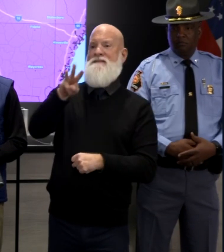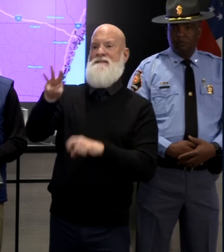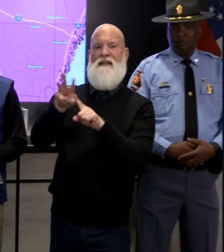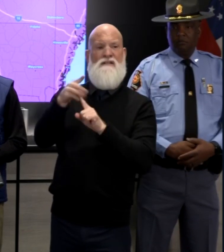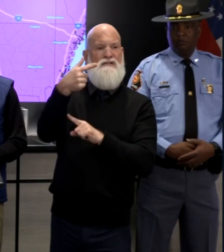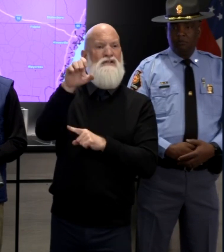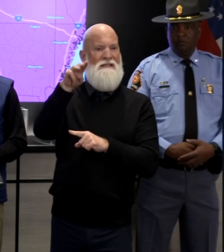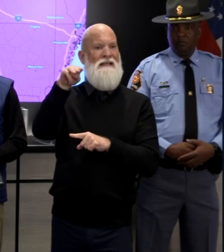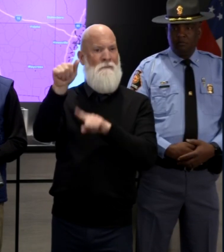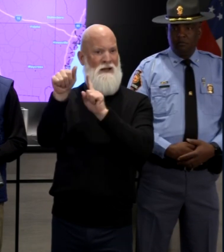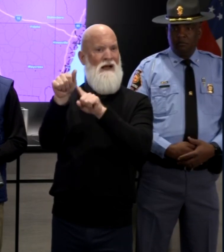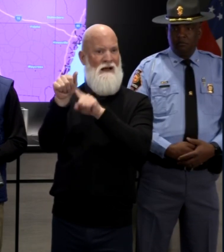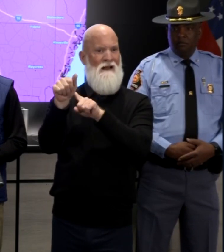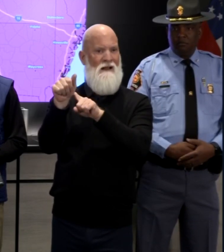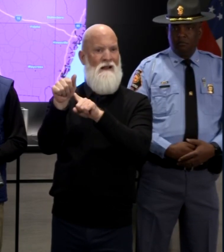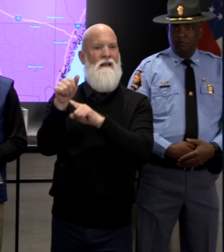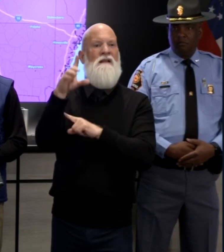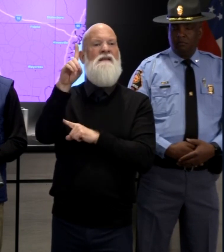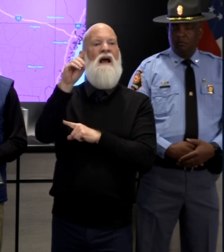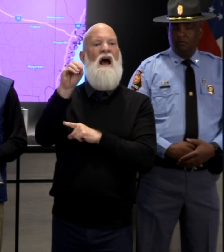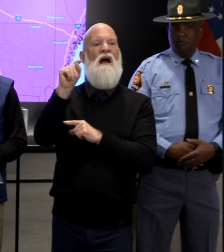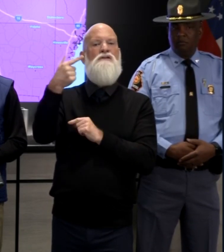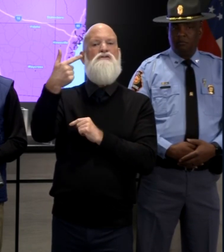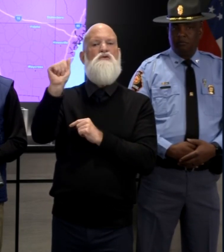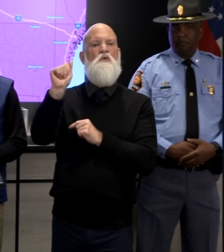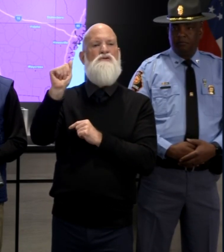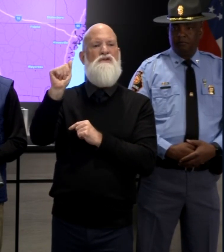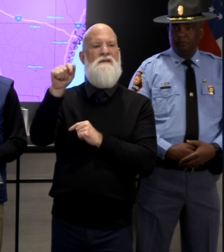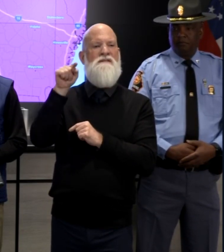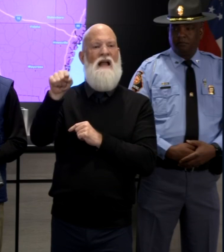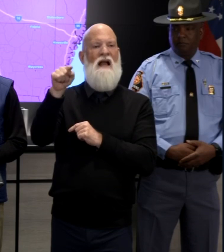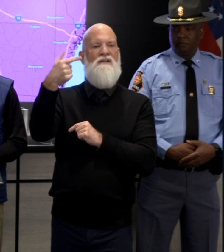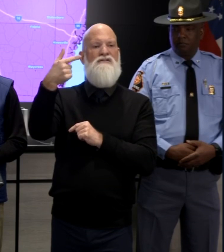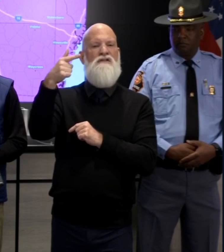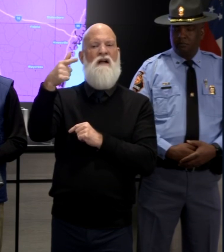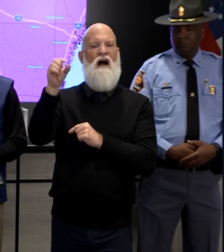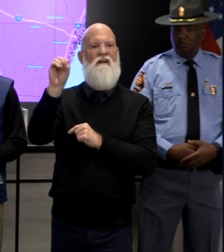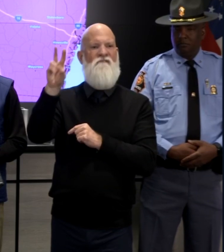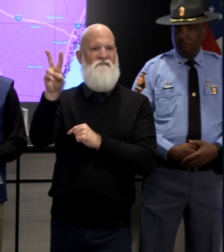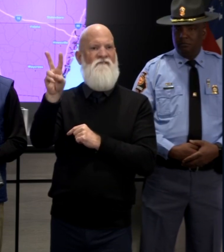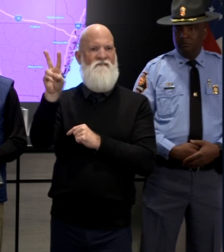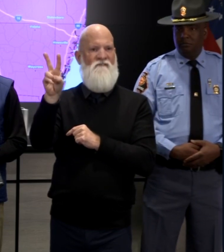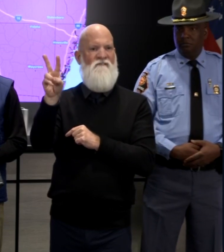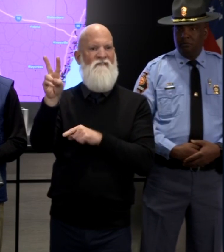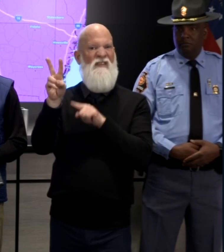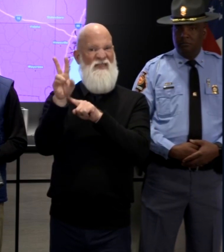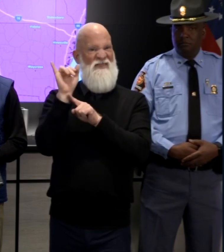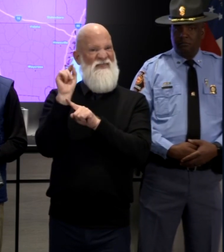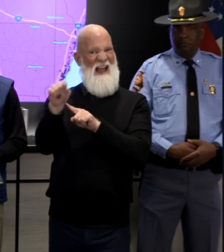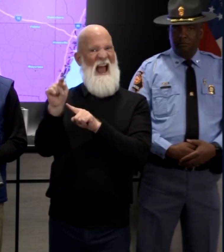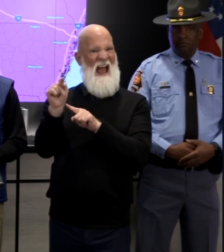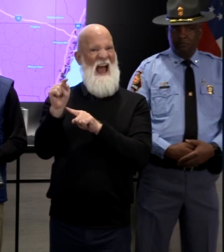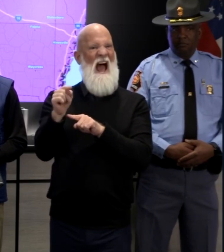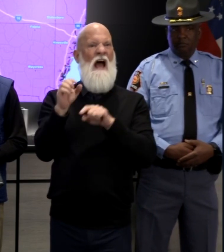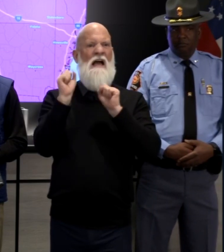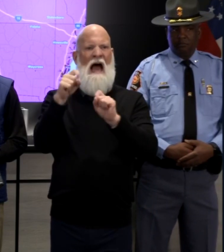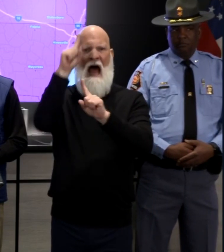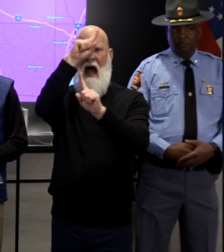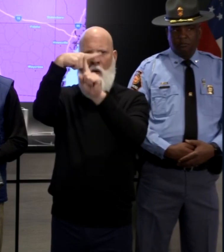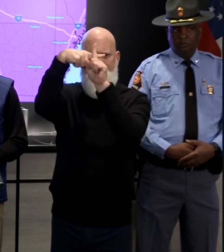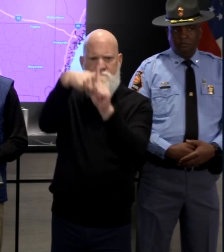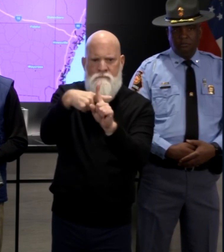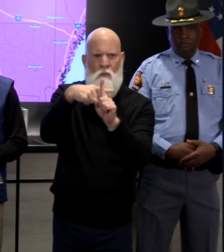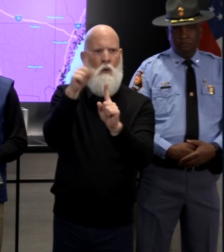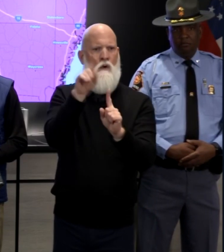There's a list of warming stations and needs and things of that nature. Also following our social medias, we ask that you in the media please share